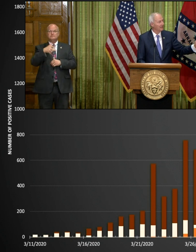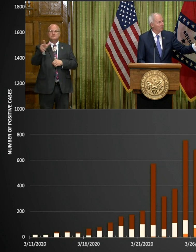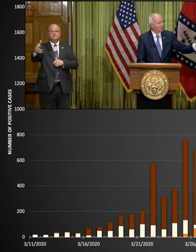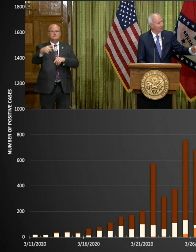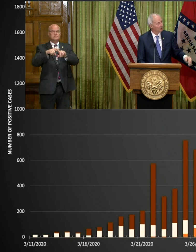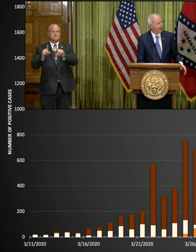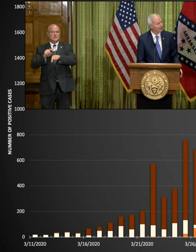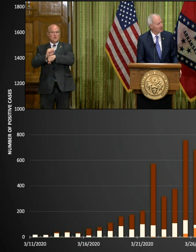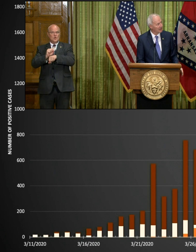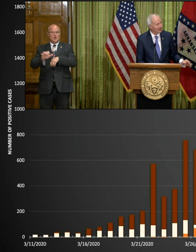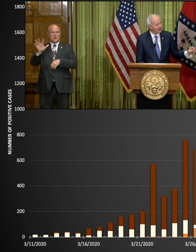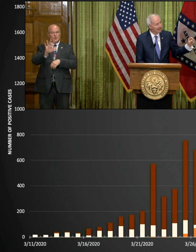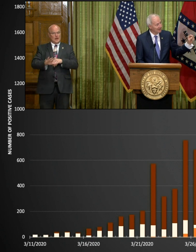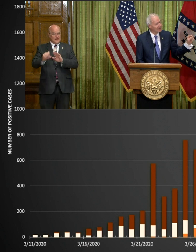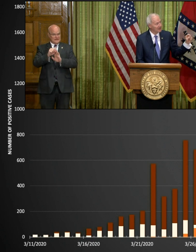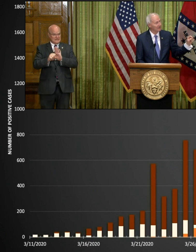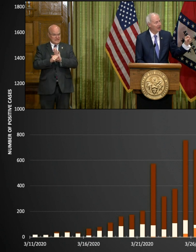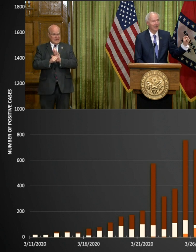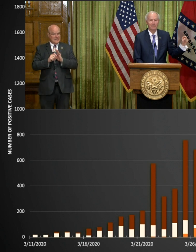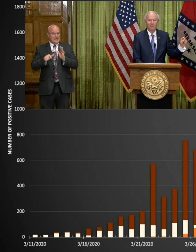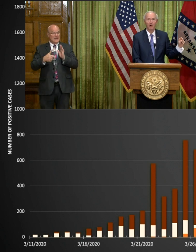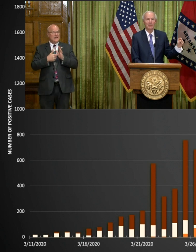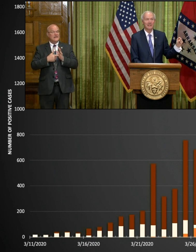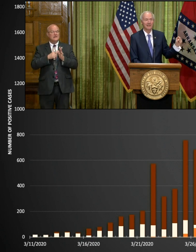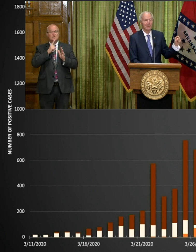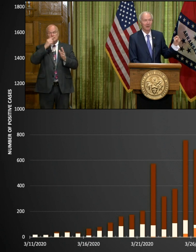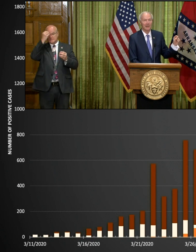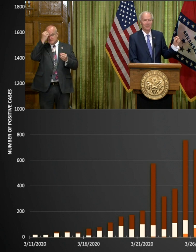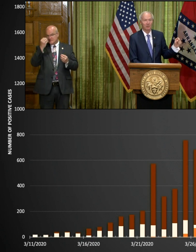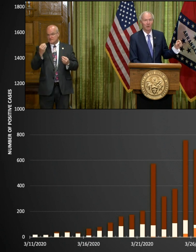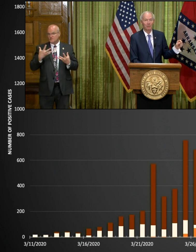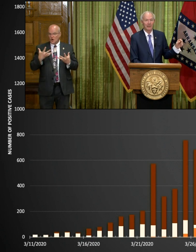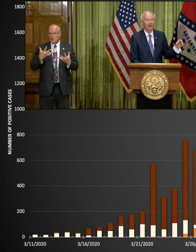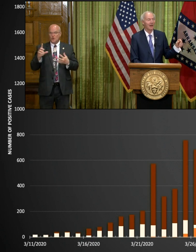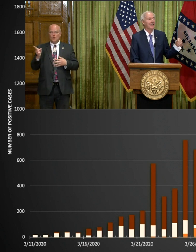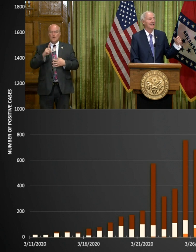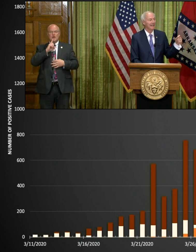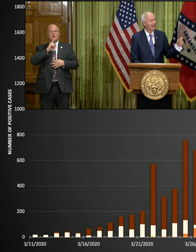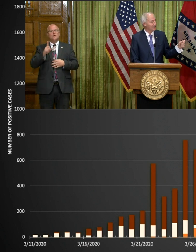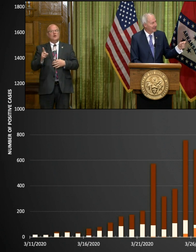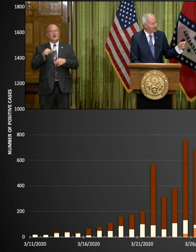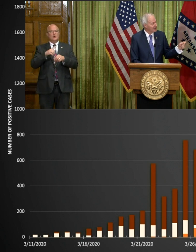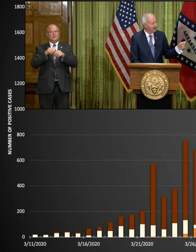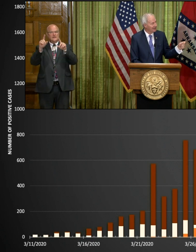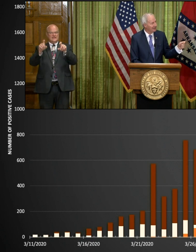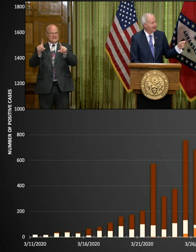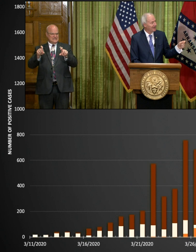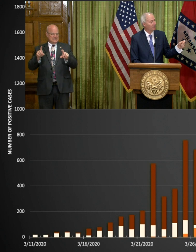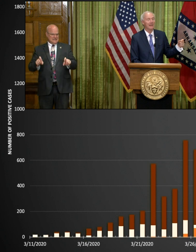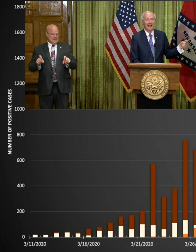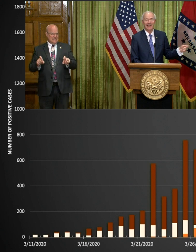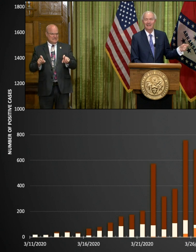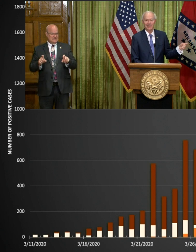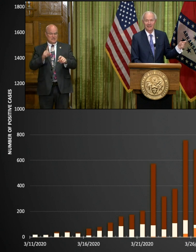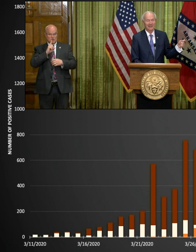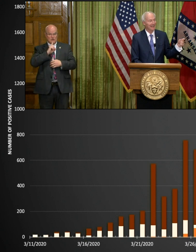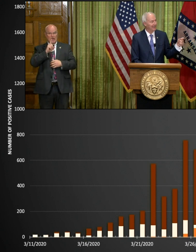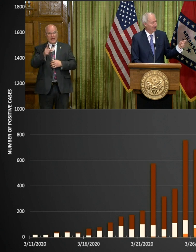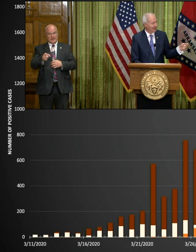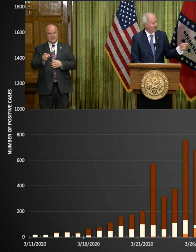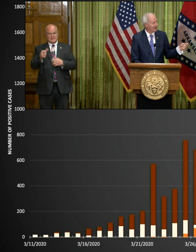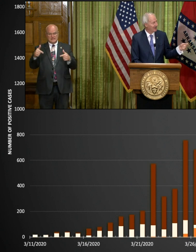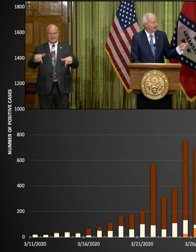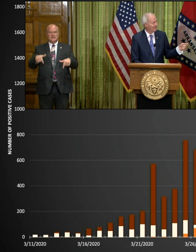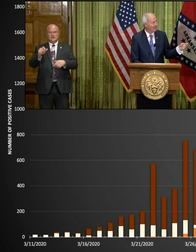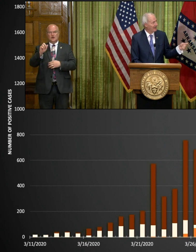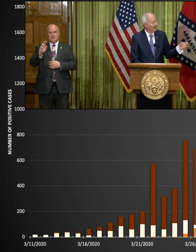done work throughout the state. This is very informative, though, as to where we are in our testing reality